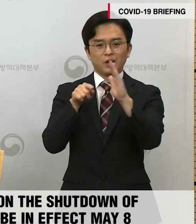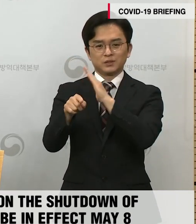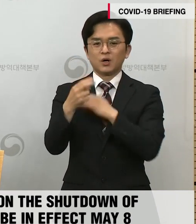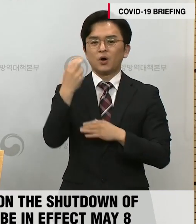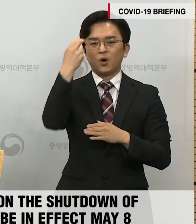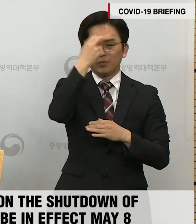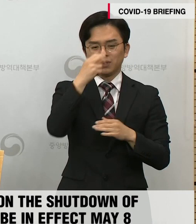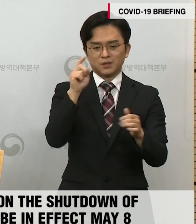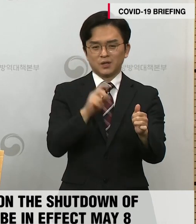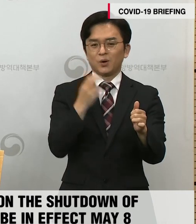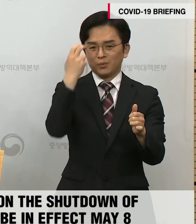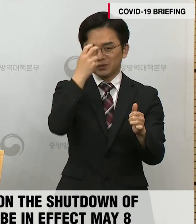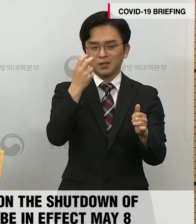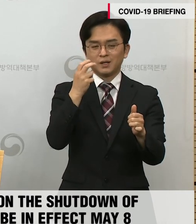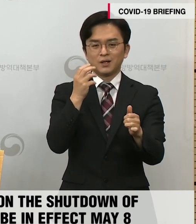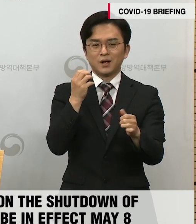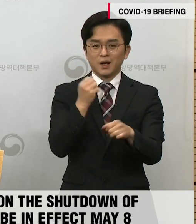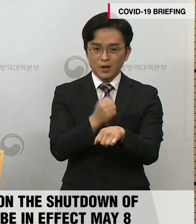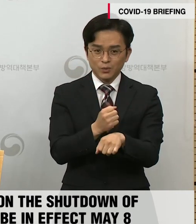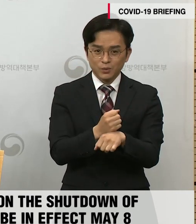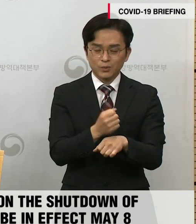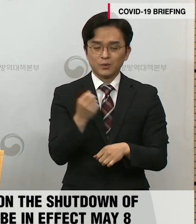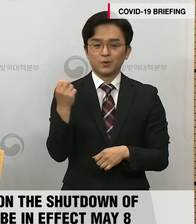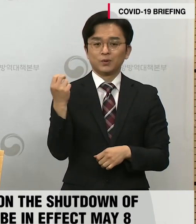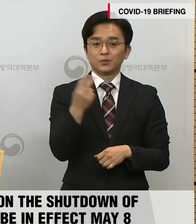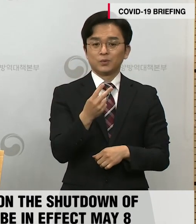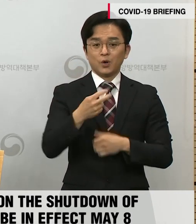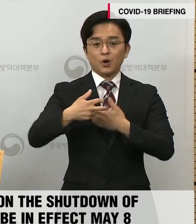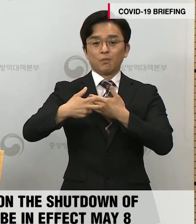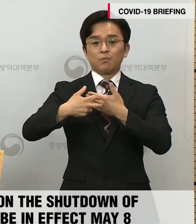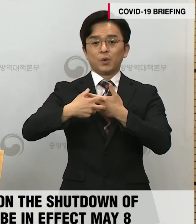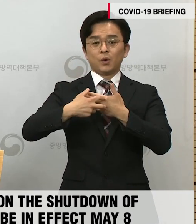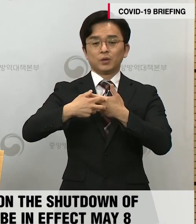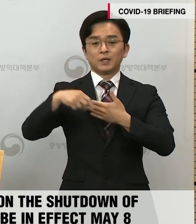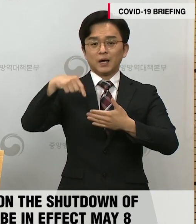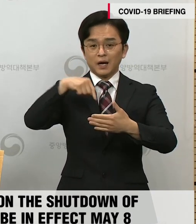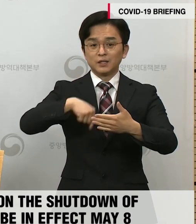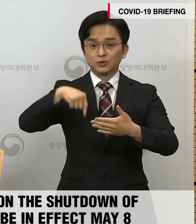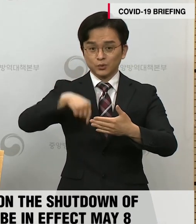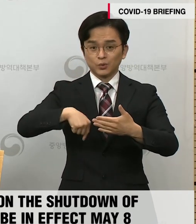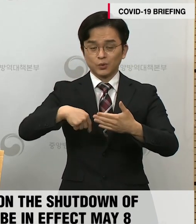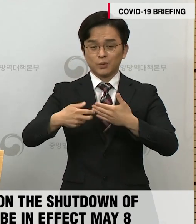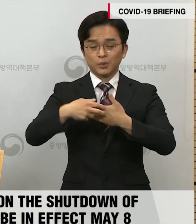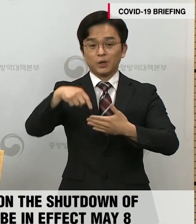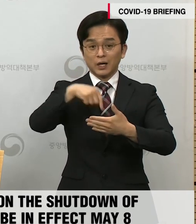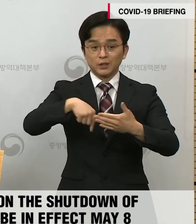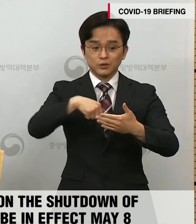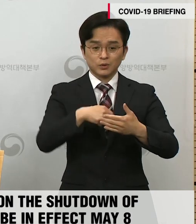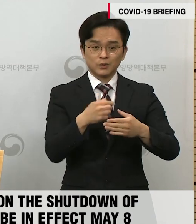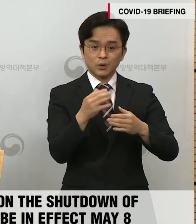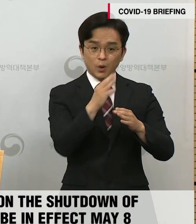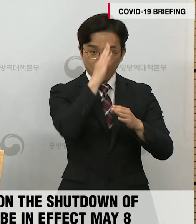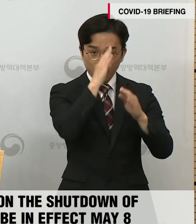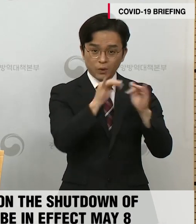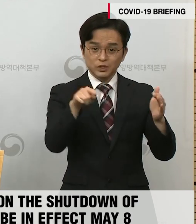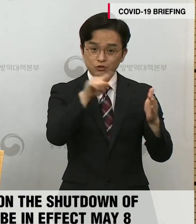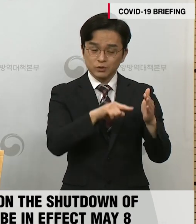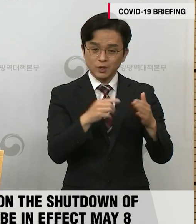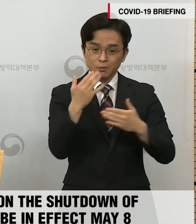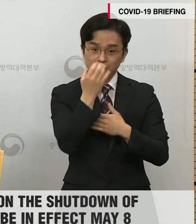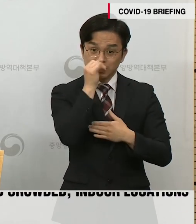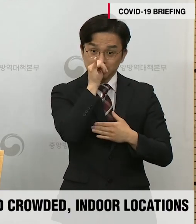contact our call centers at 1339 and please get tested as soon as possible. And we also encourage the